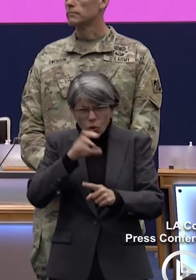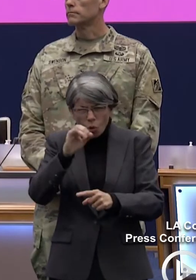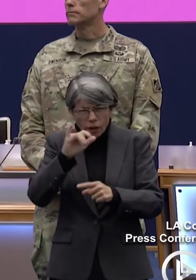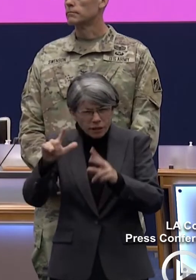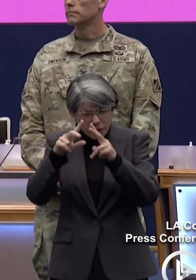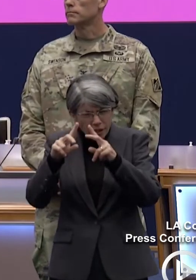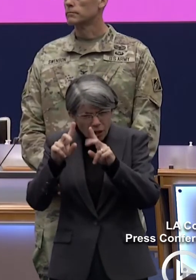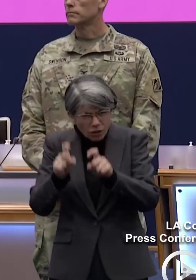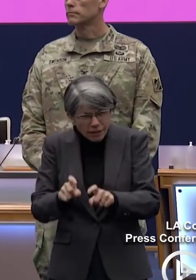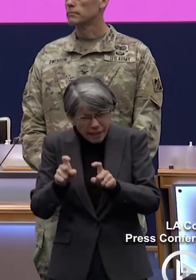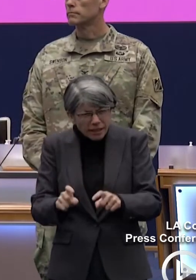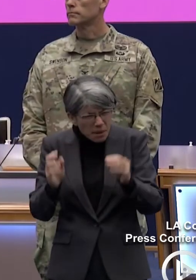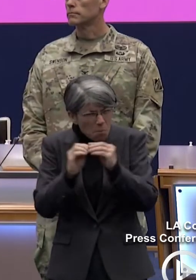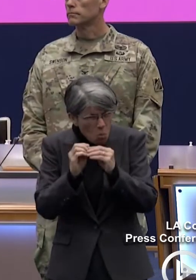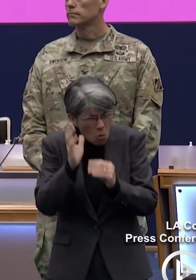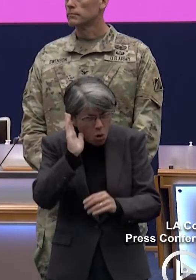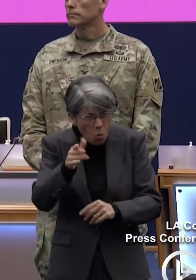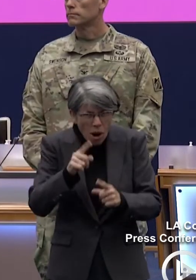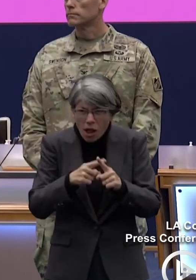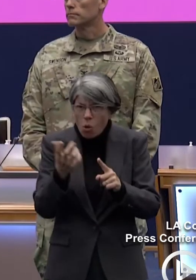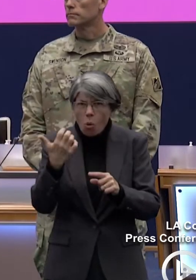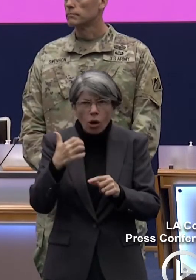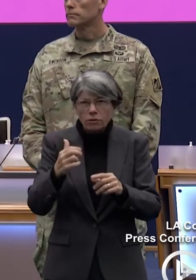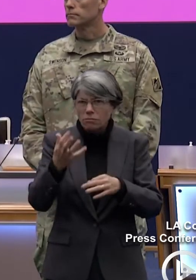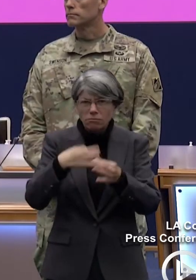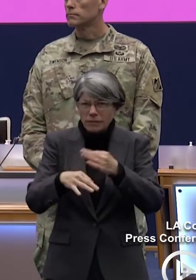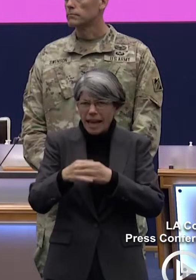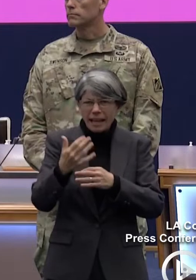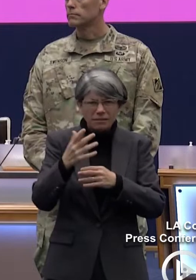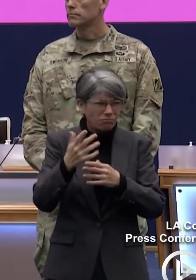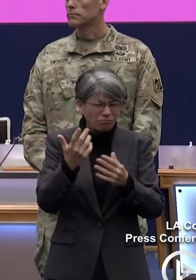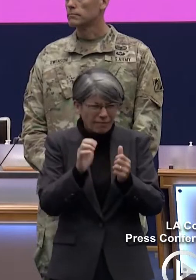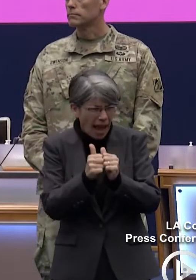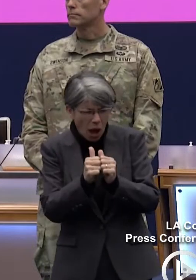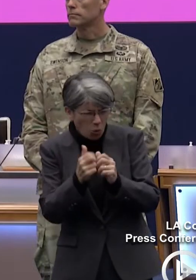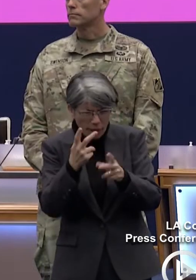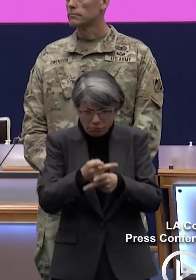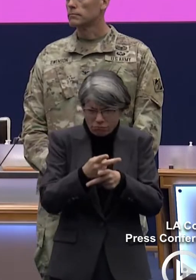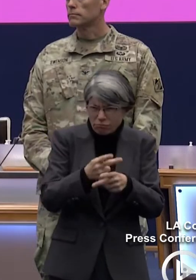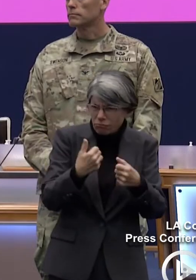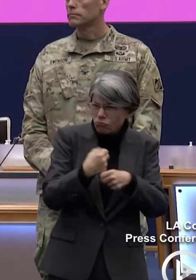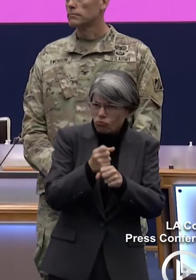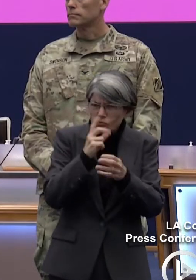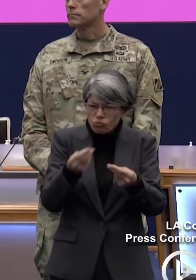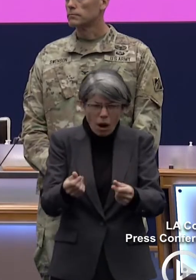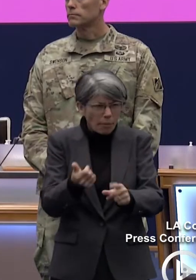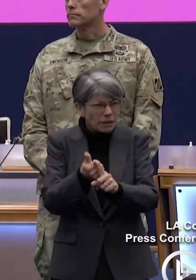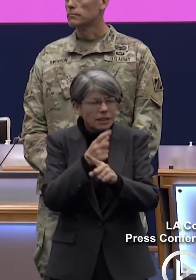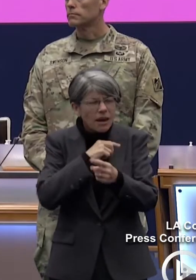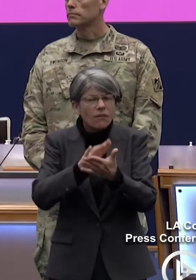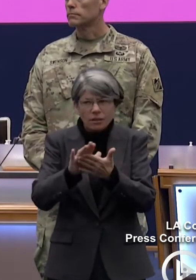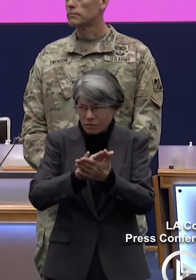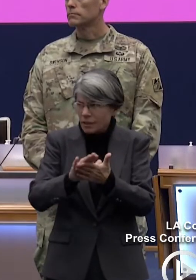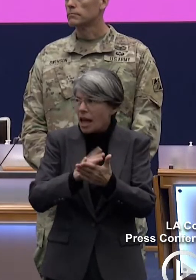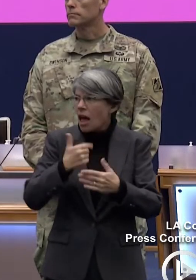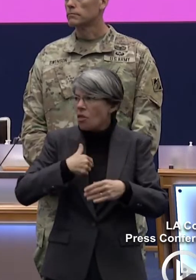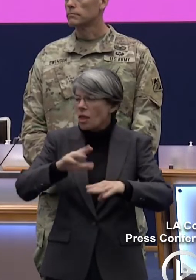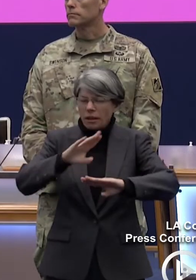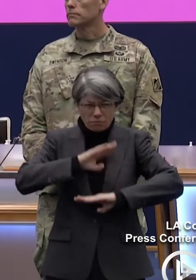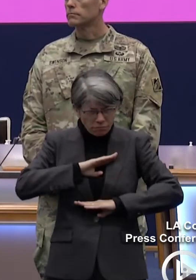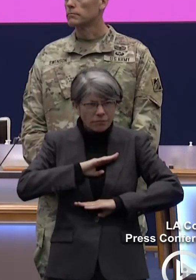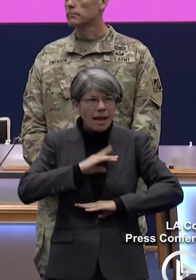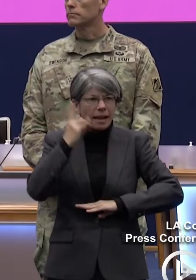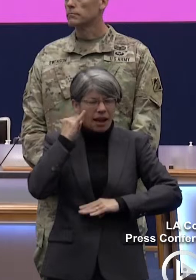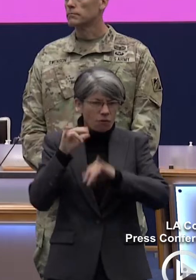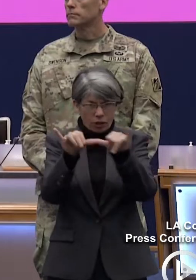testing or any types of measures taken to make sure that properties that are cleaned meet California's cleanup standard